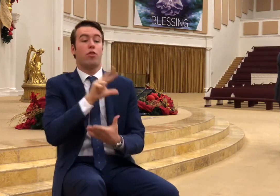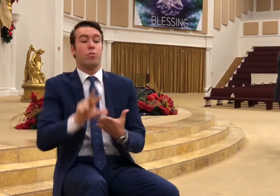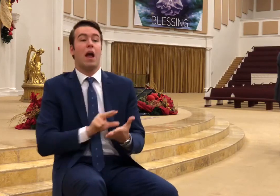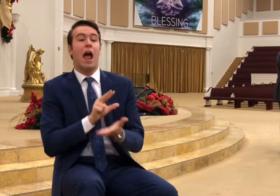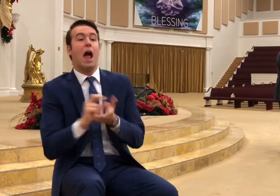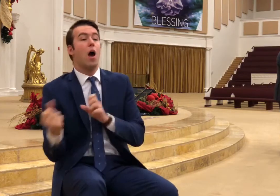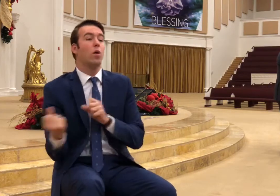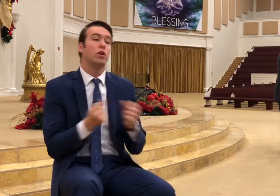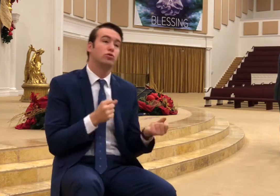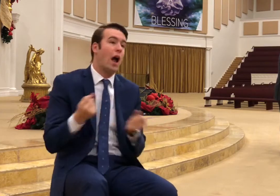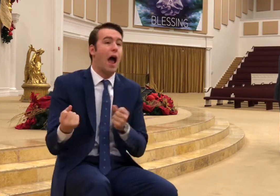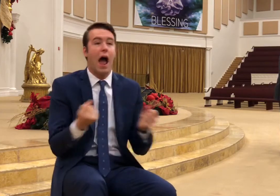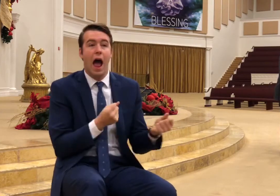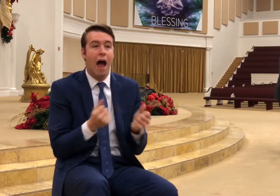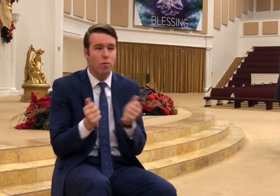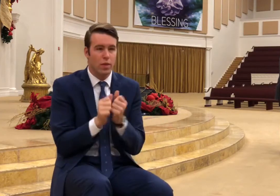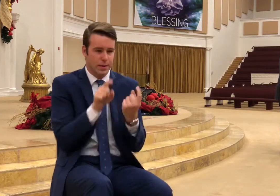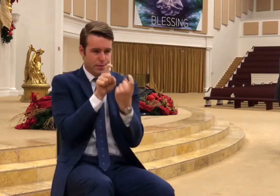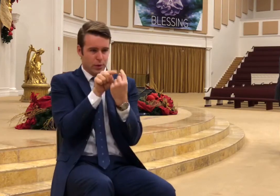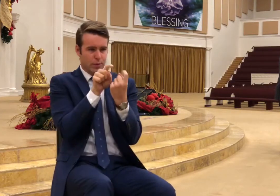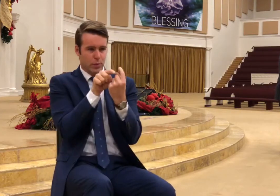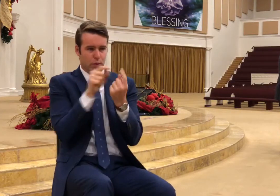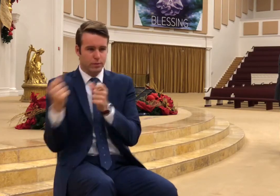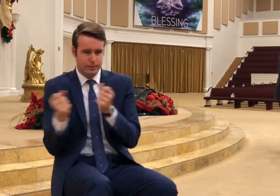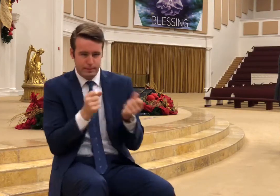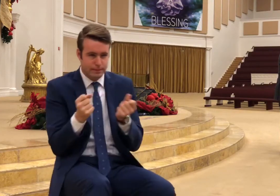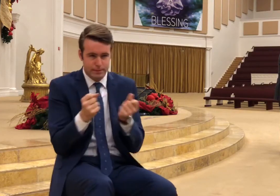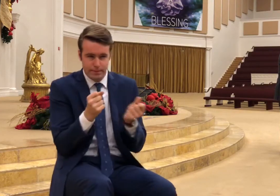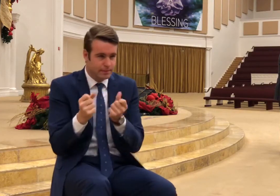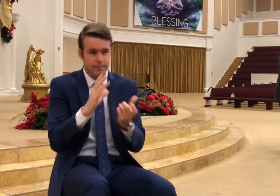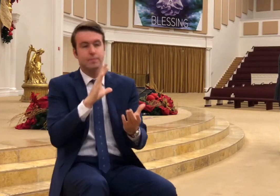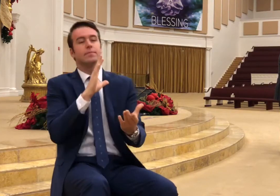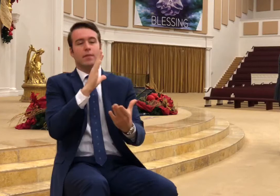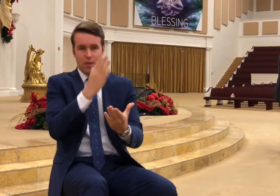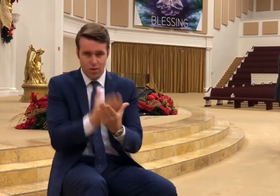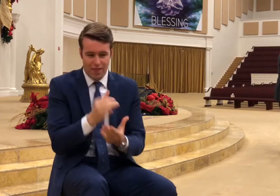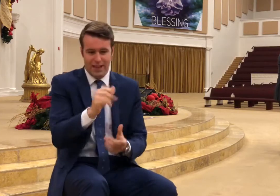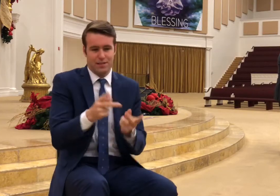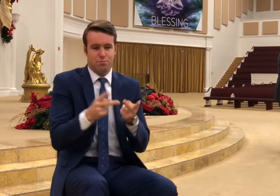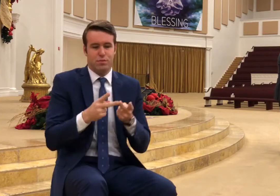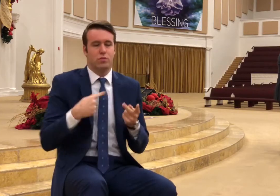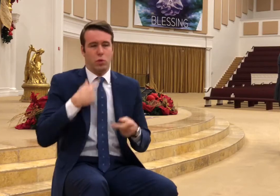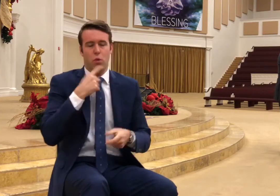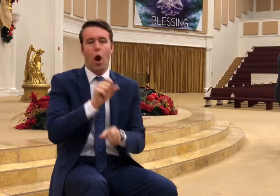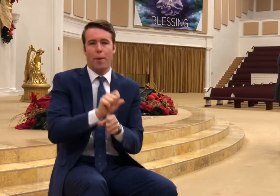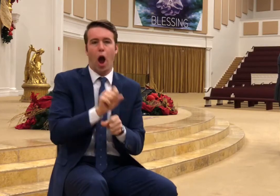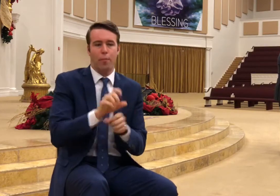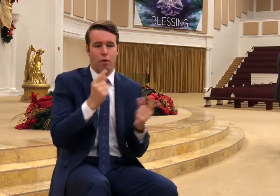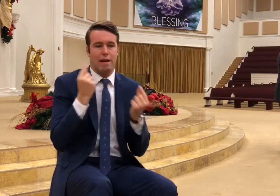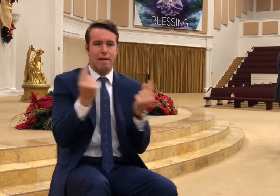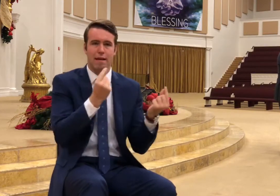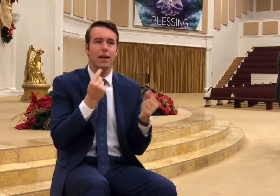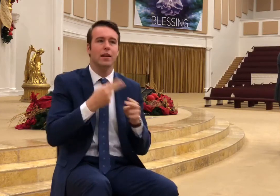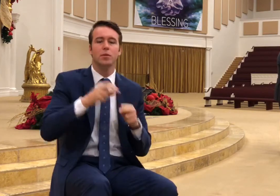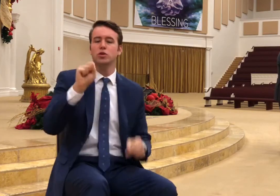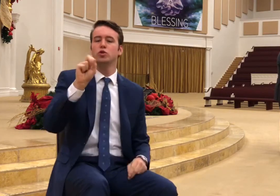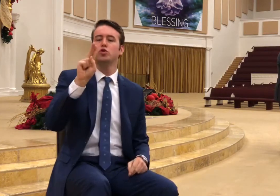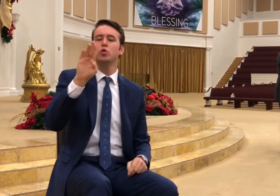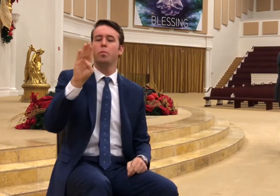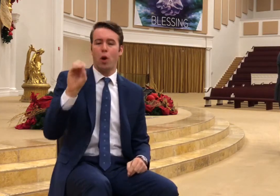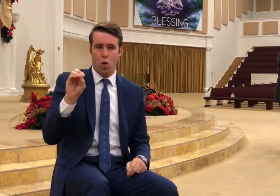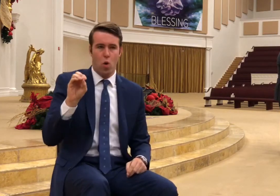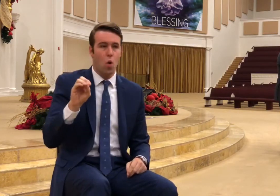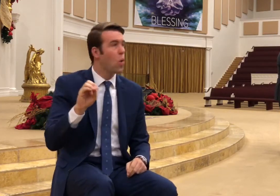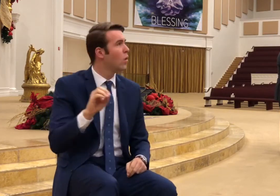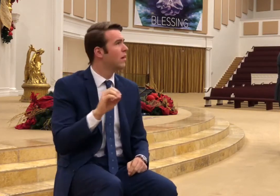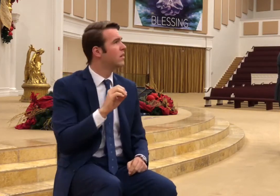drive down a little 2-lane road from Nandi to where we were going to be operating out of in Suva. And Sister